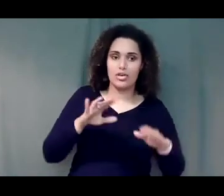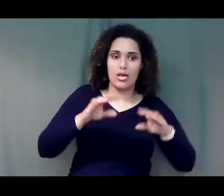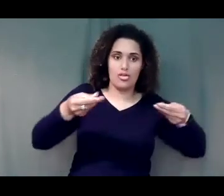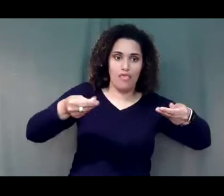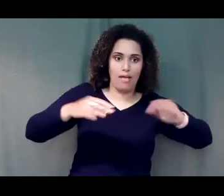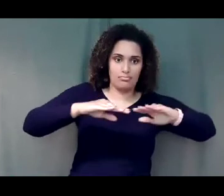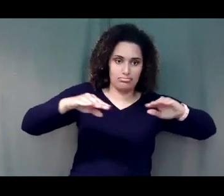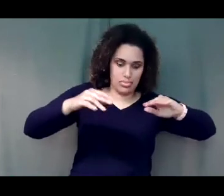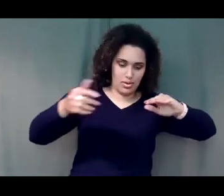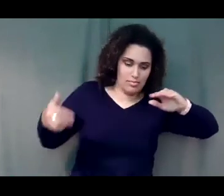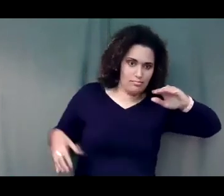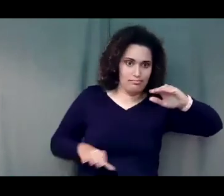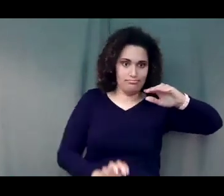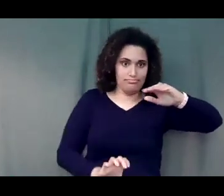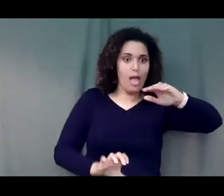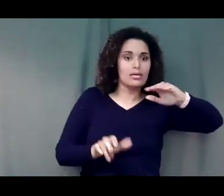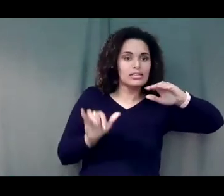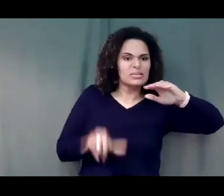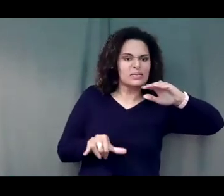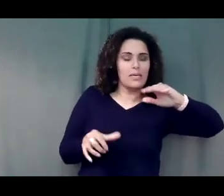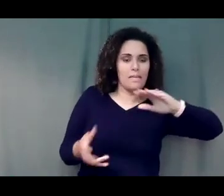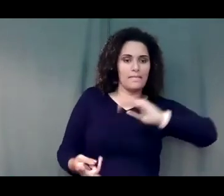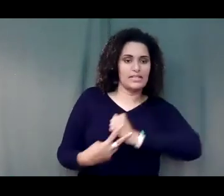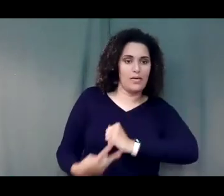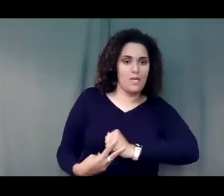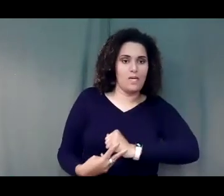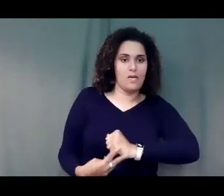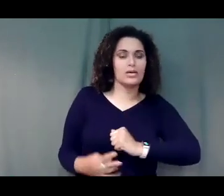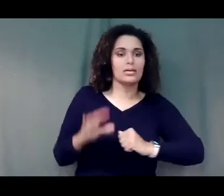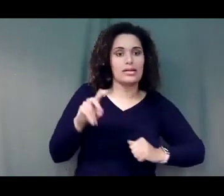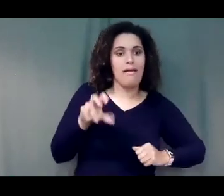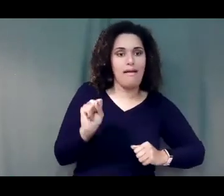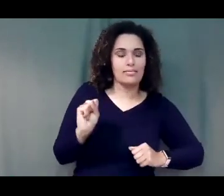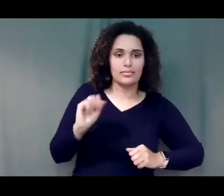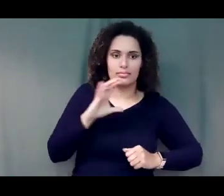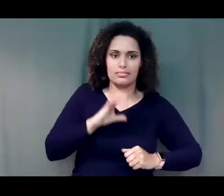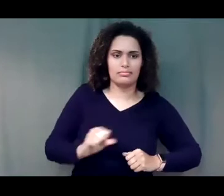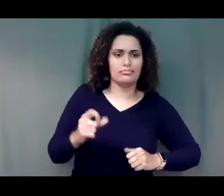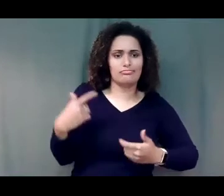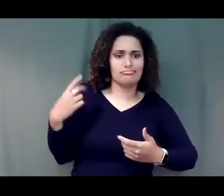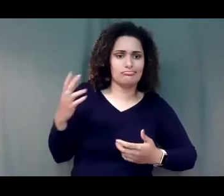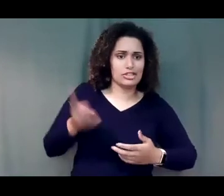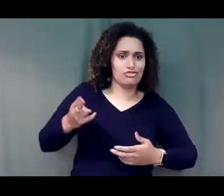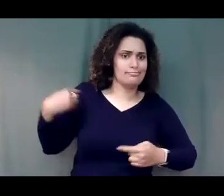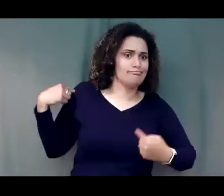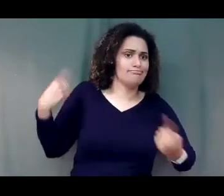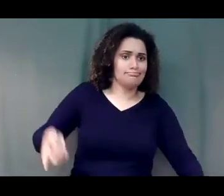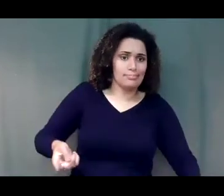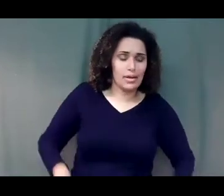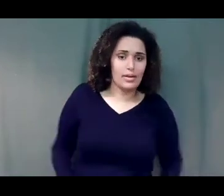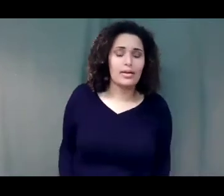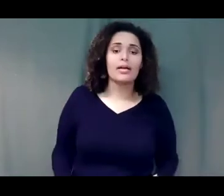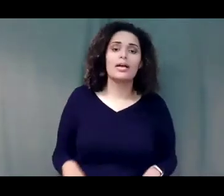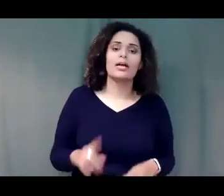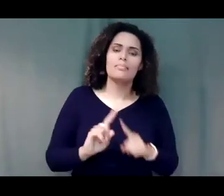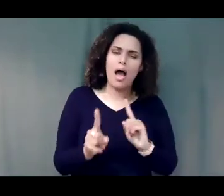growing and aging wine in caves. And just logistically, it didn't seem feasible. So then we started looking at other good